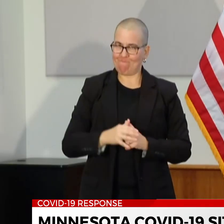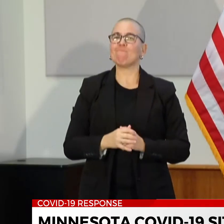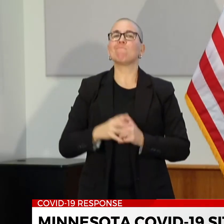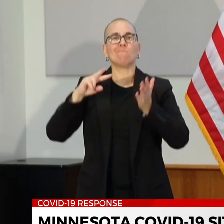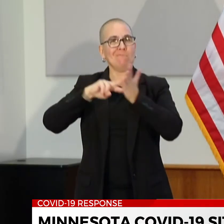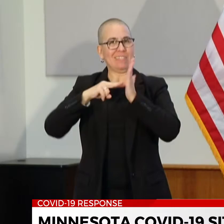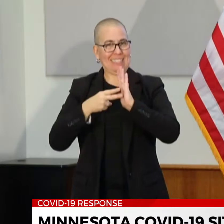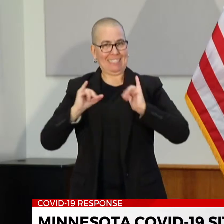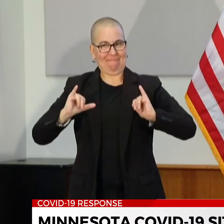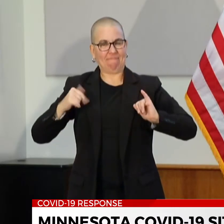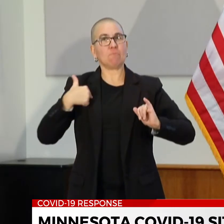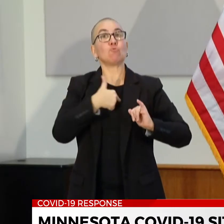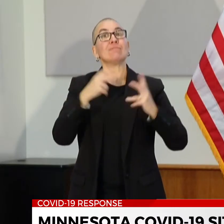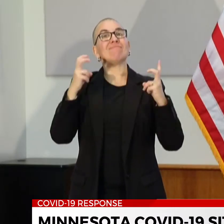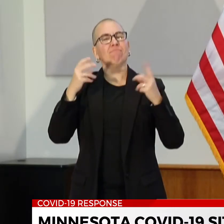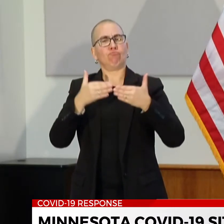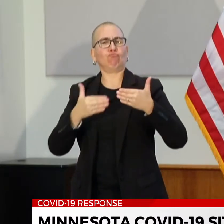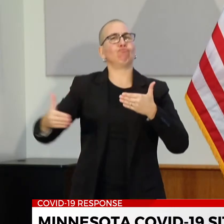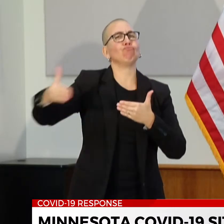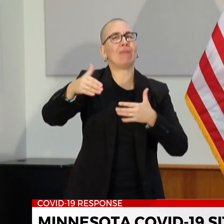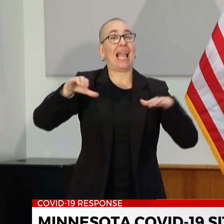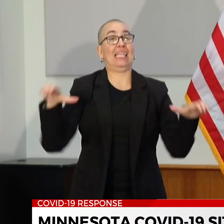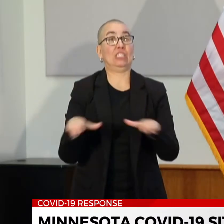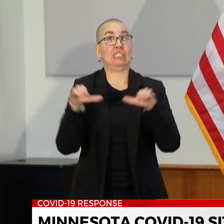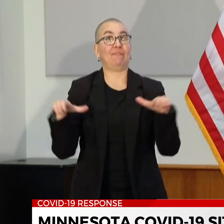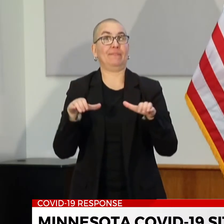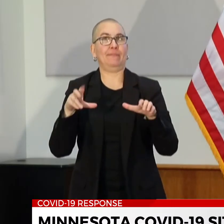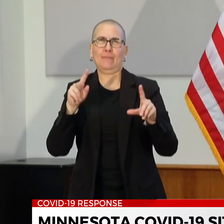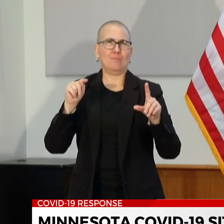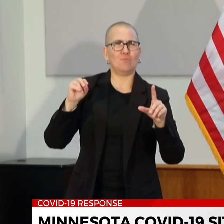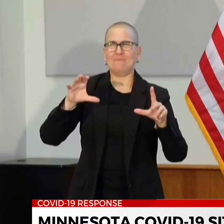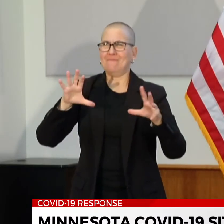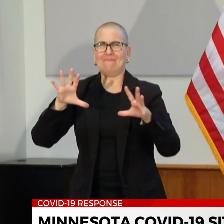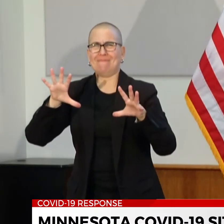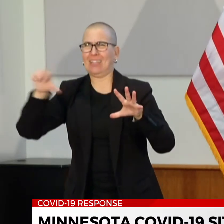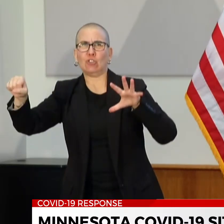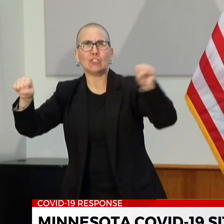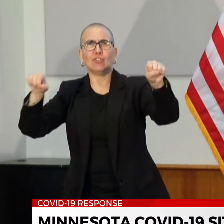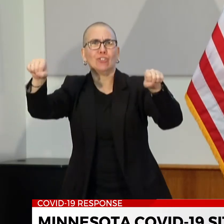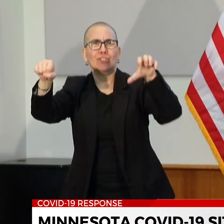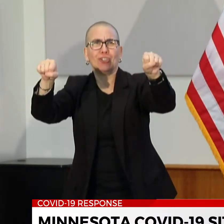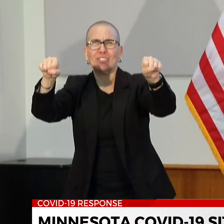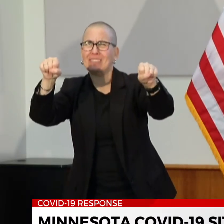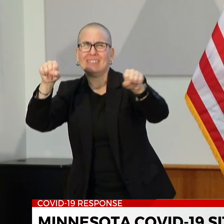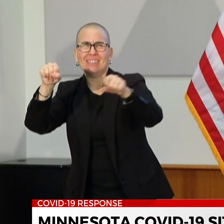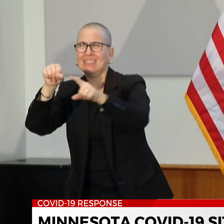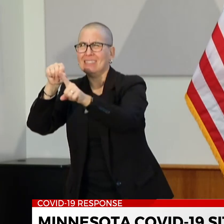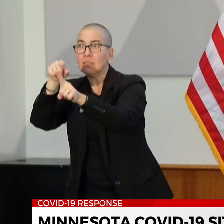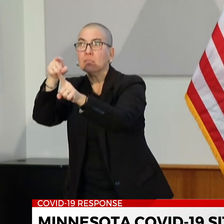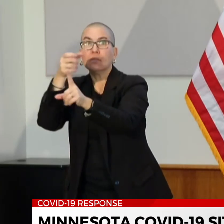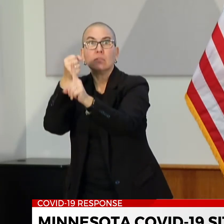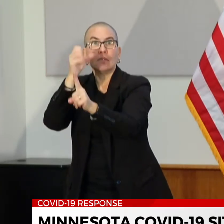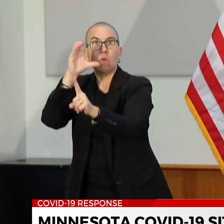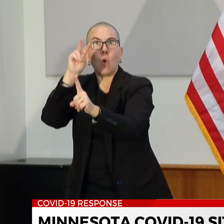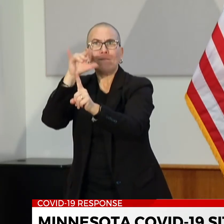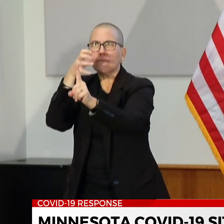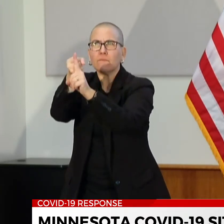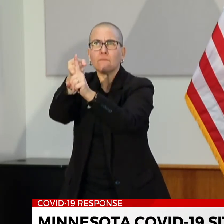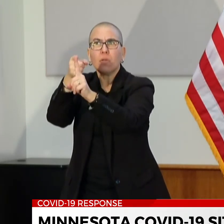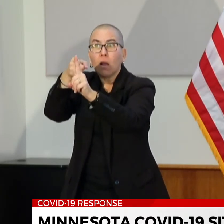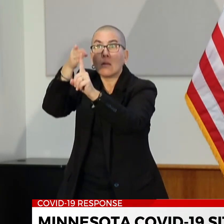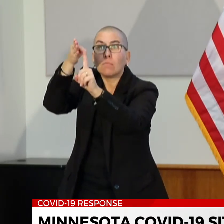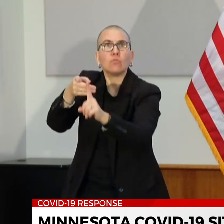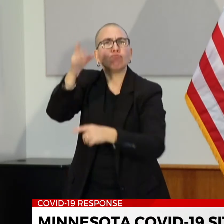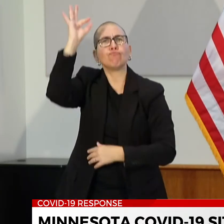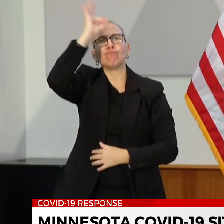our testing. We're going out and looking for people who may be carrying the virus, but though they have no symptoms. So not waiting